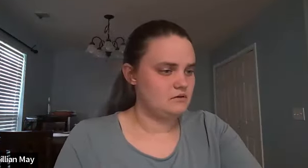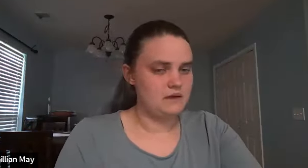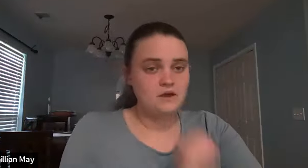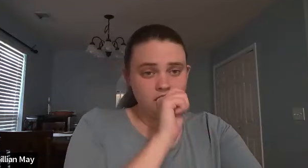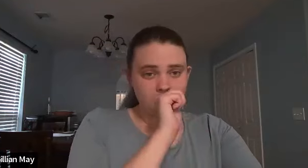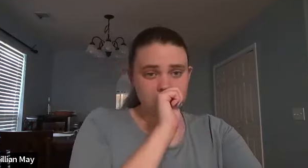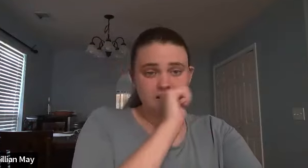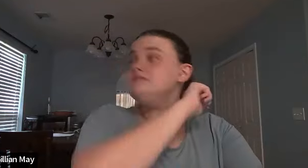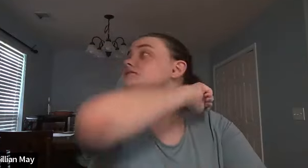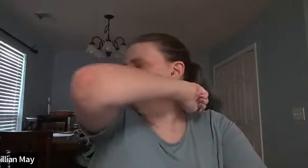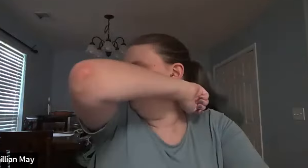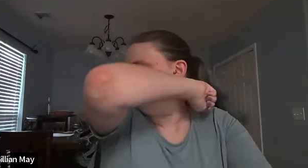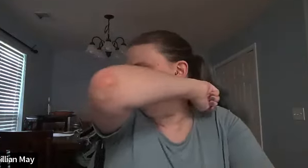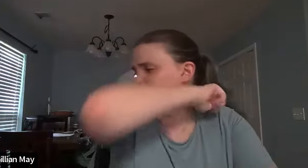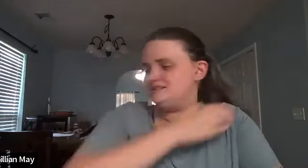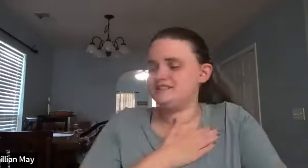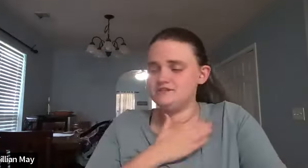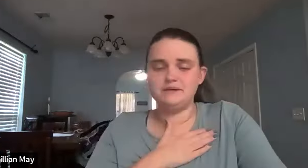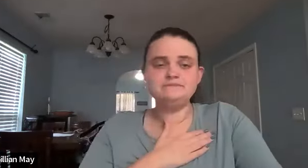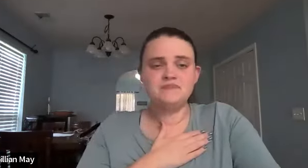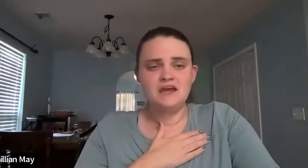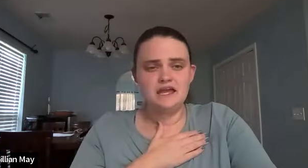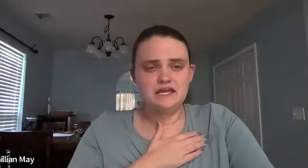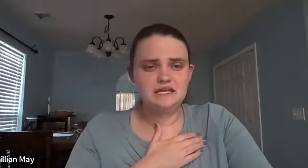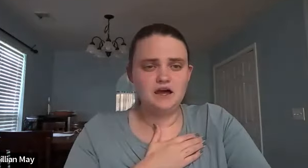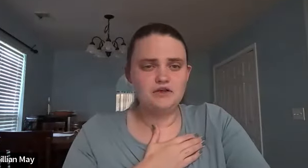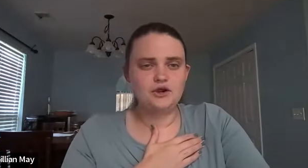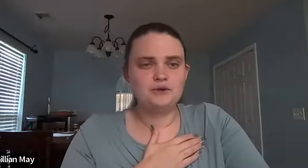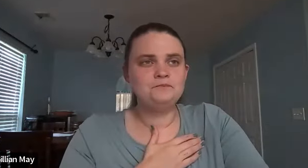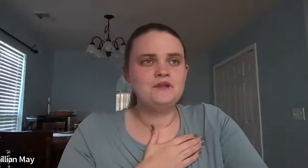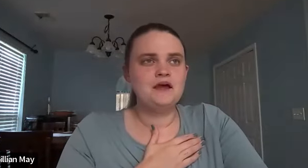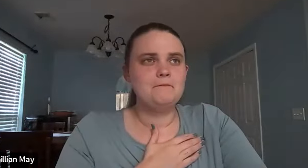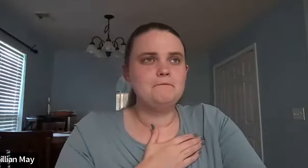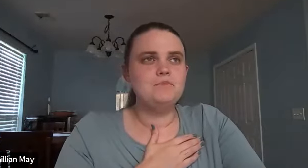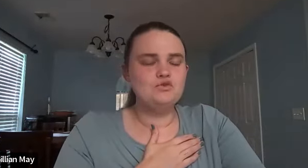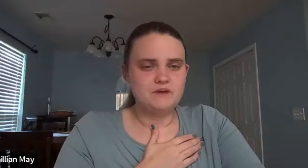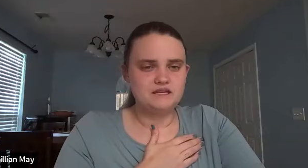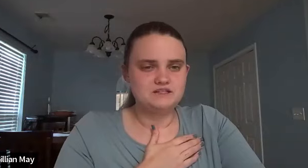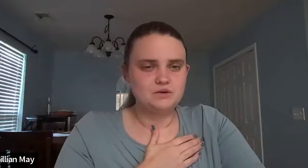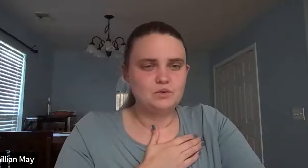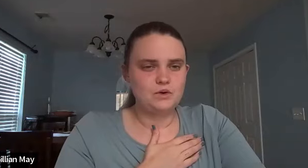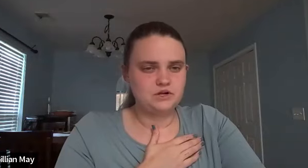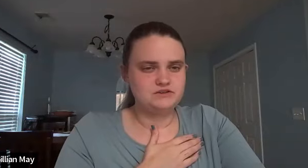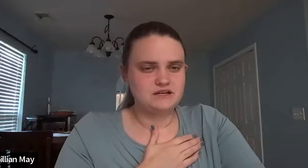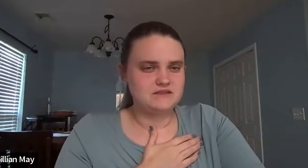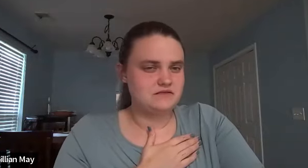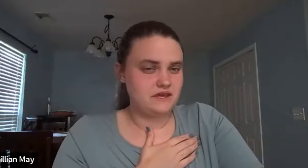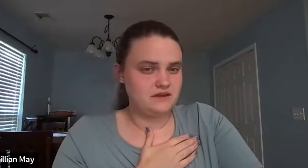Okay. Are there, excuse me, any other movement words you guys can think